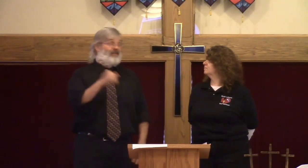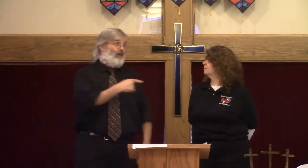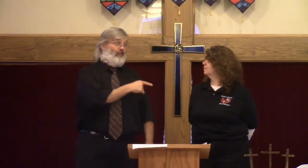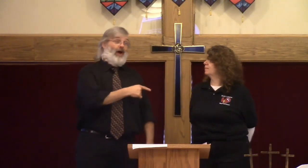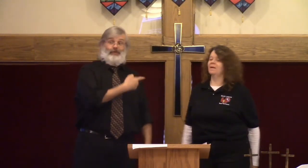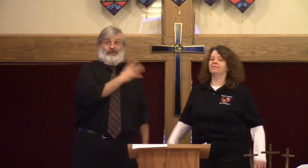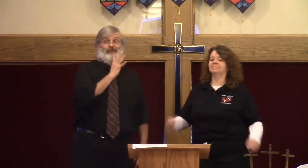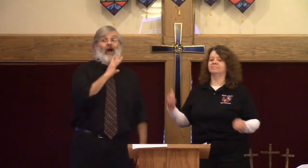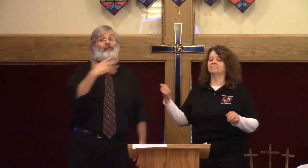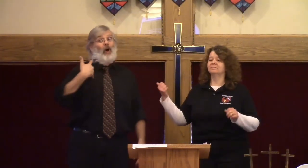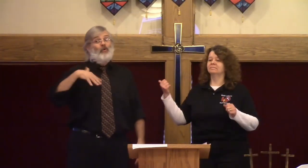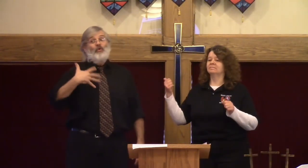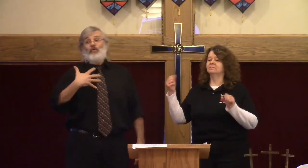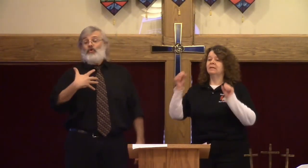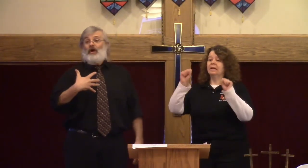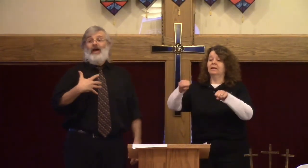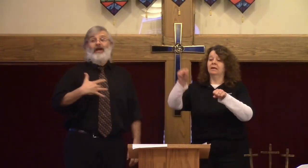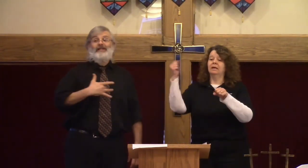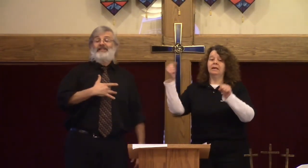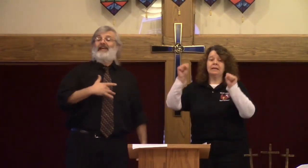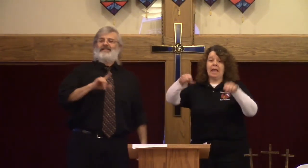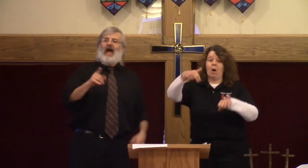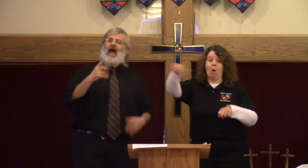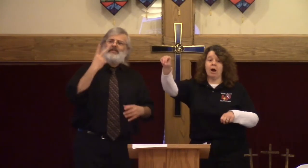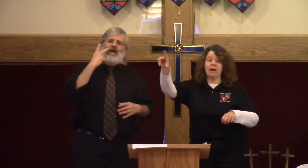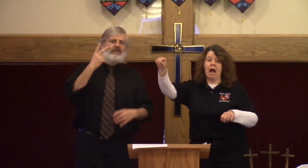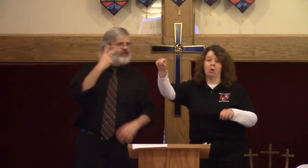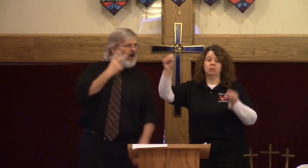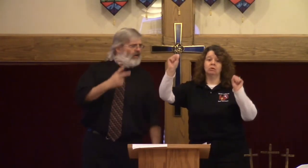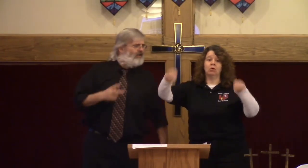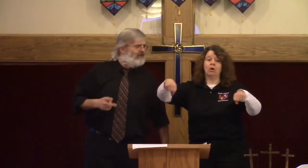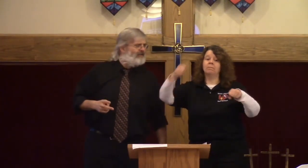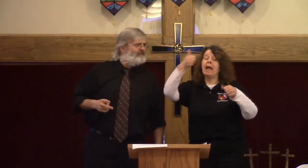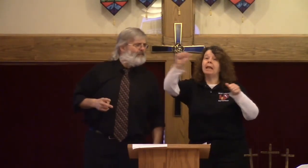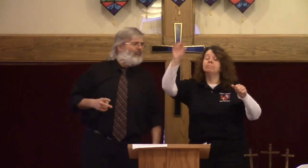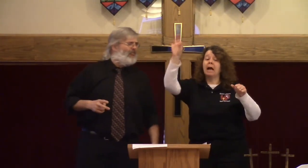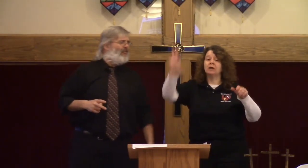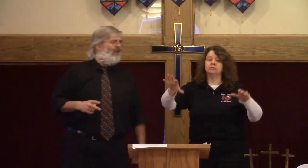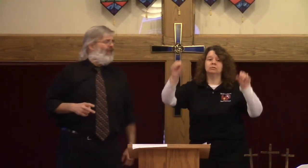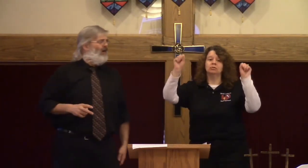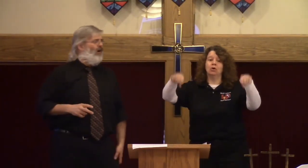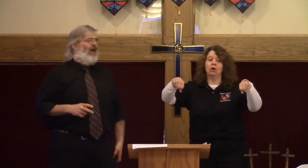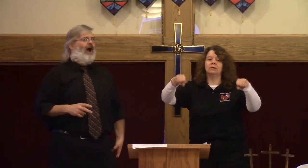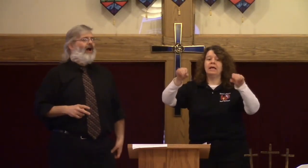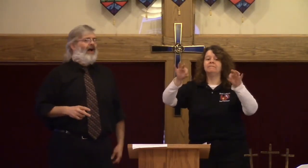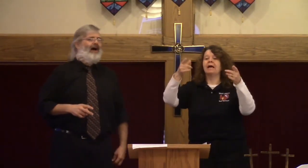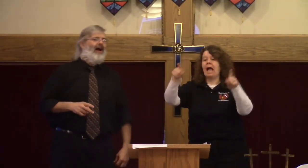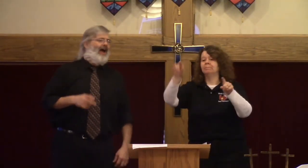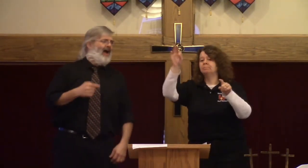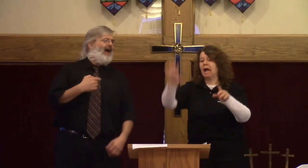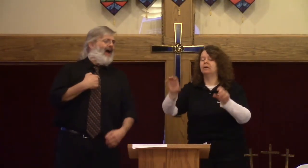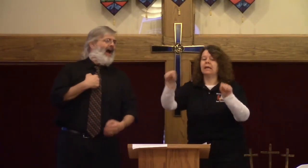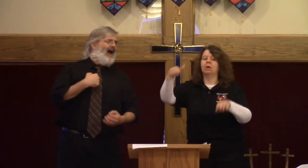about that? What she's talking about, hey, I saw. Oh yeah.